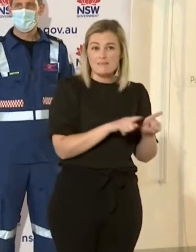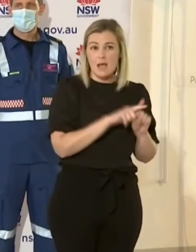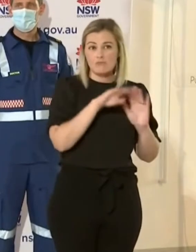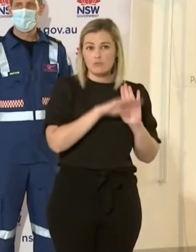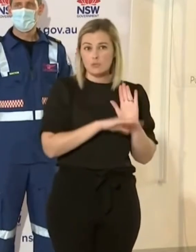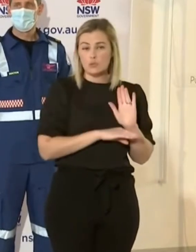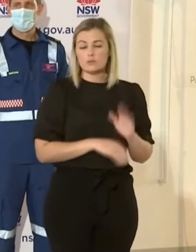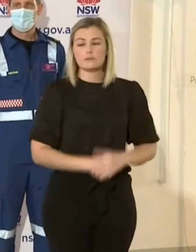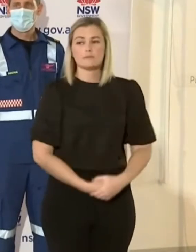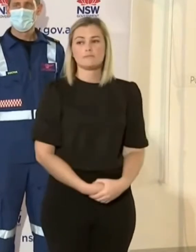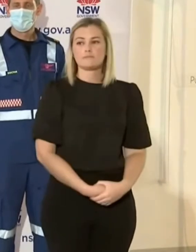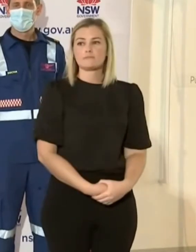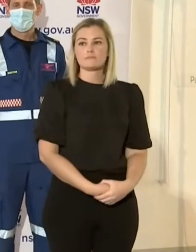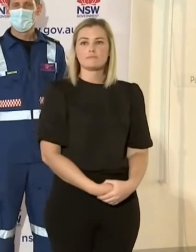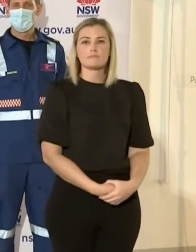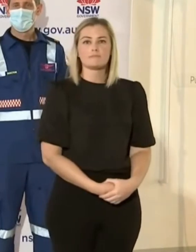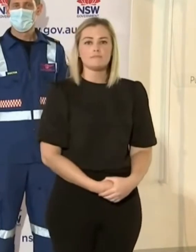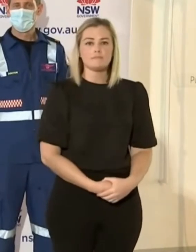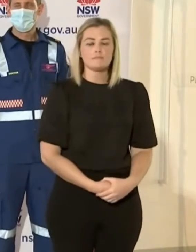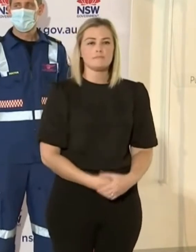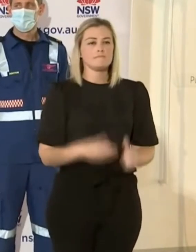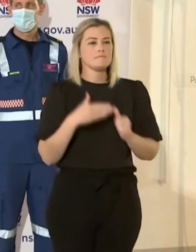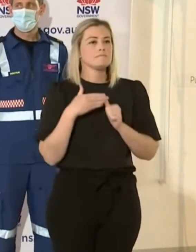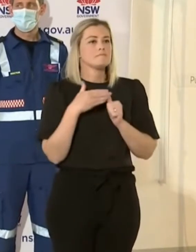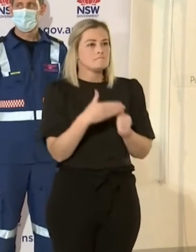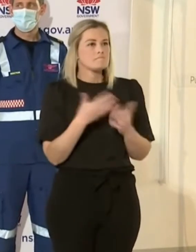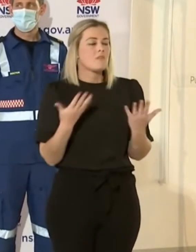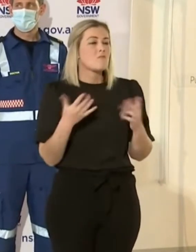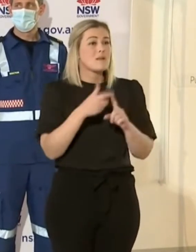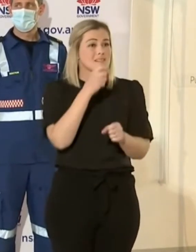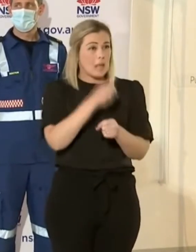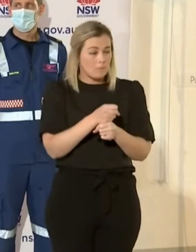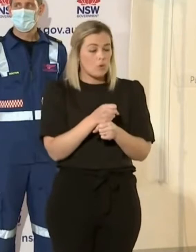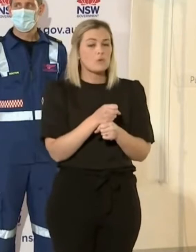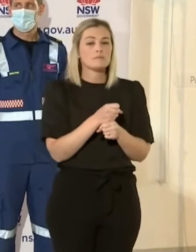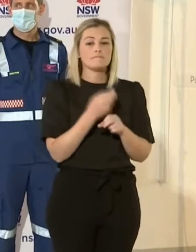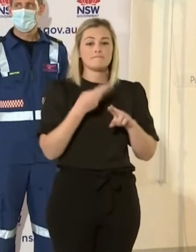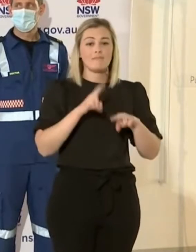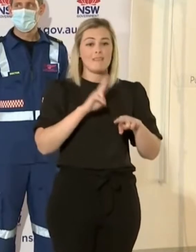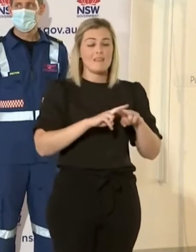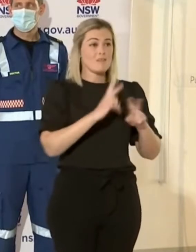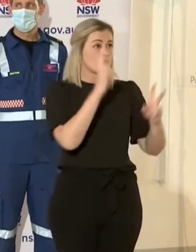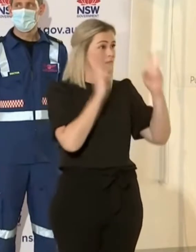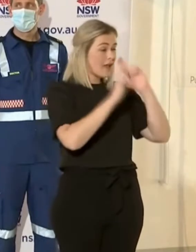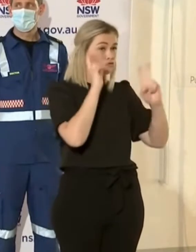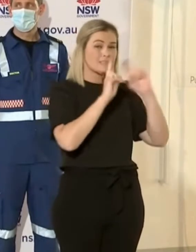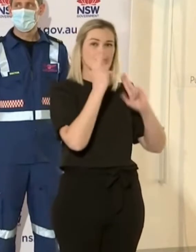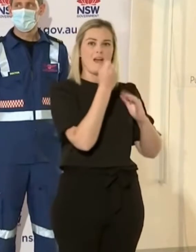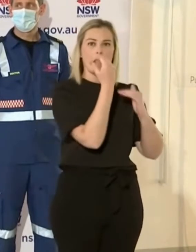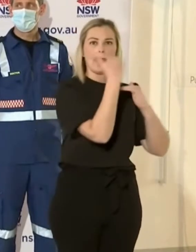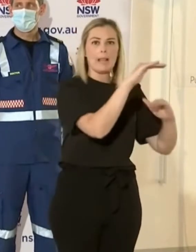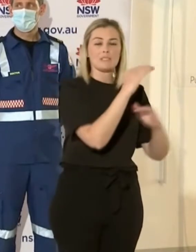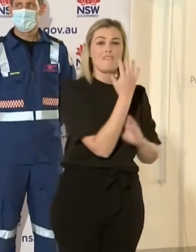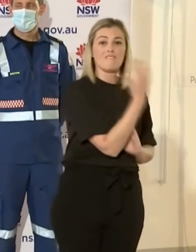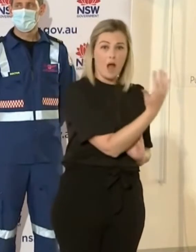people a sense of where we're going. So the limit of 5, for example, in a hairdressers, or ladies' hairdressers, some of them are very